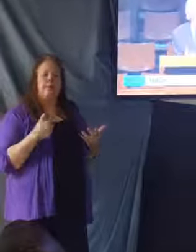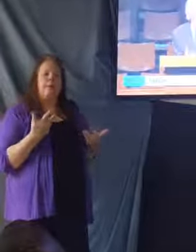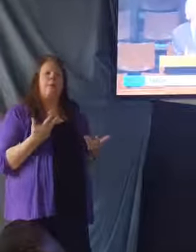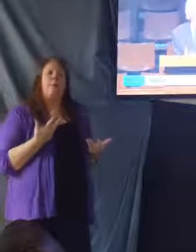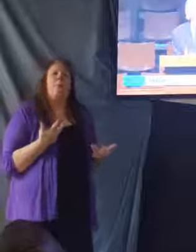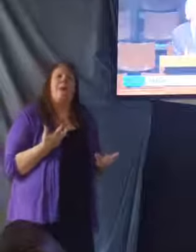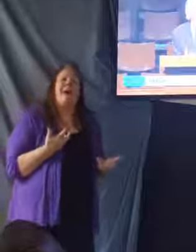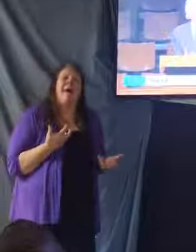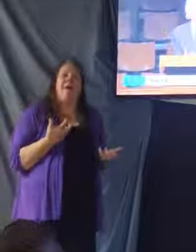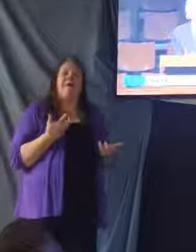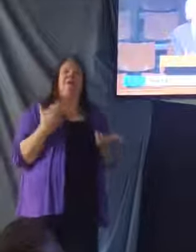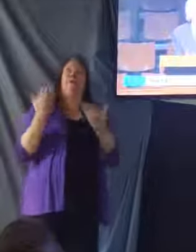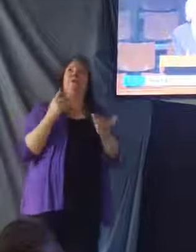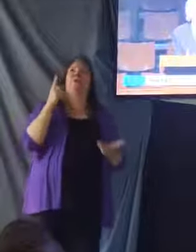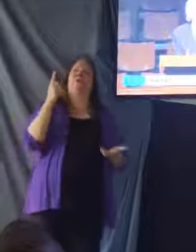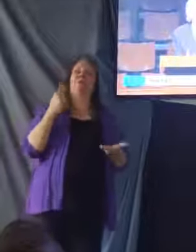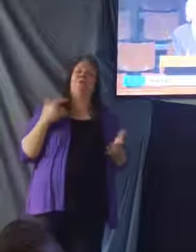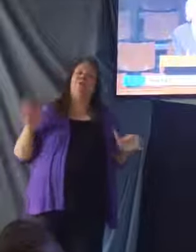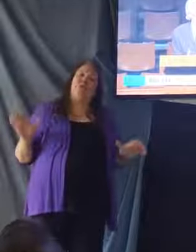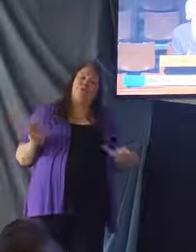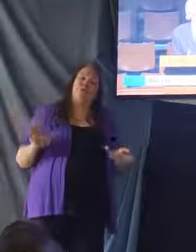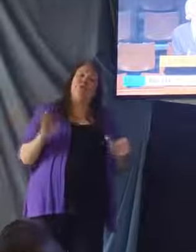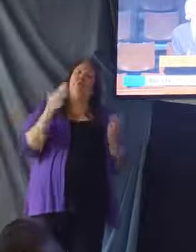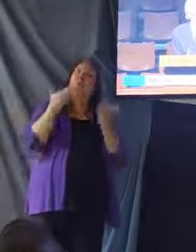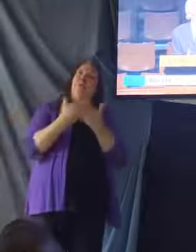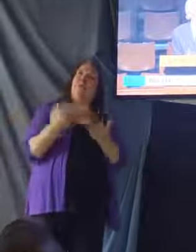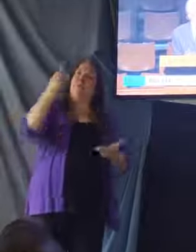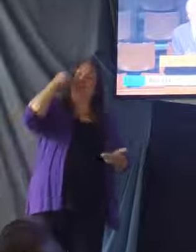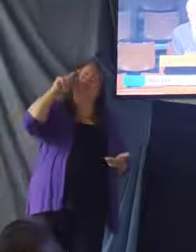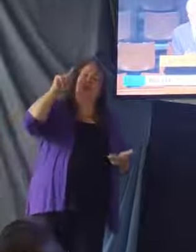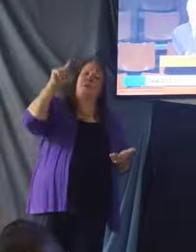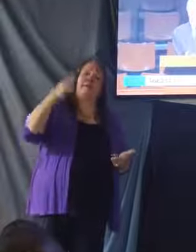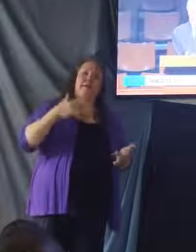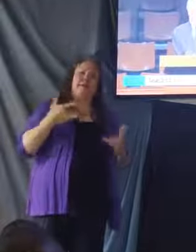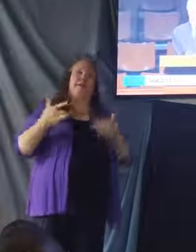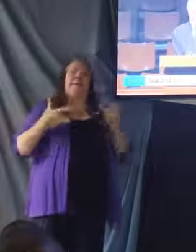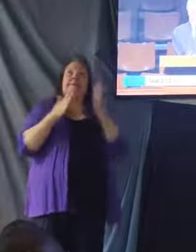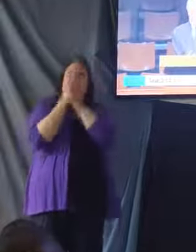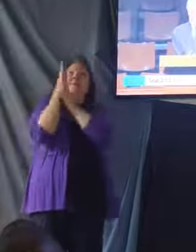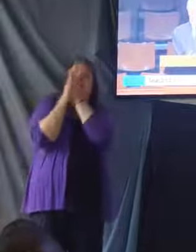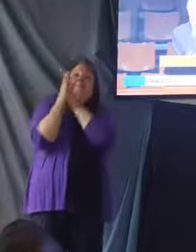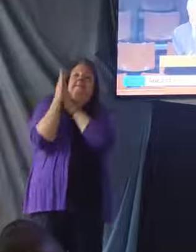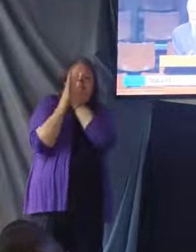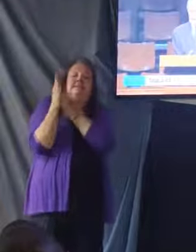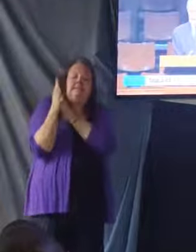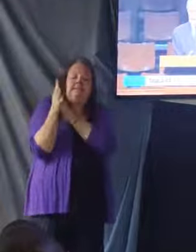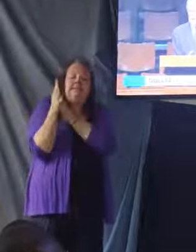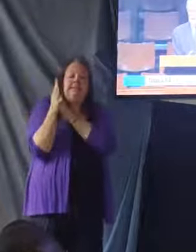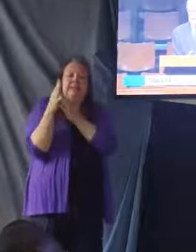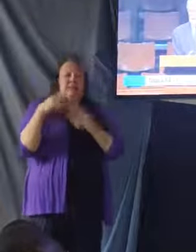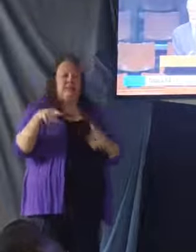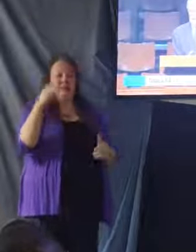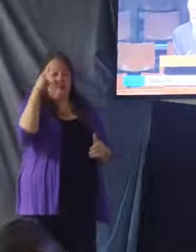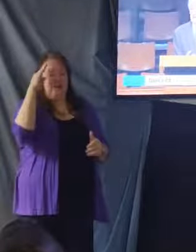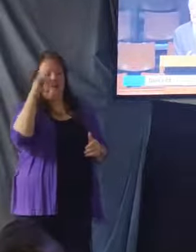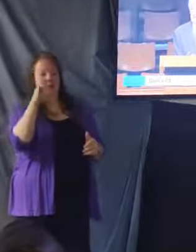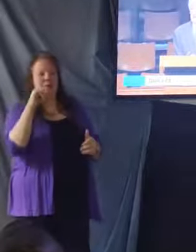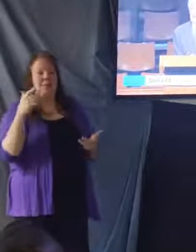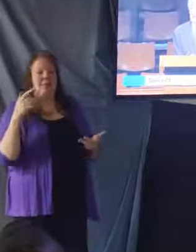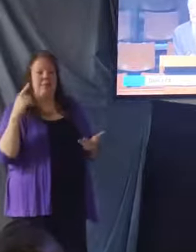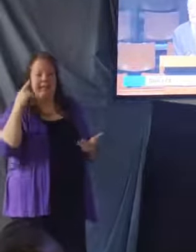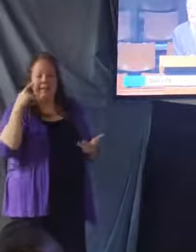for it. A zeal for it. We are zealots. You know, I don't take